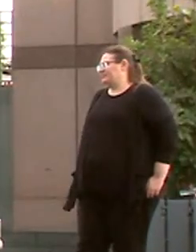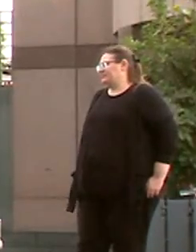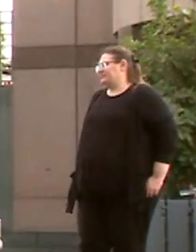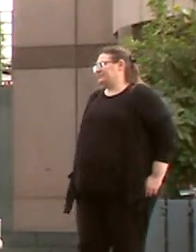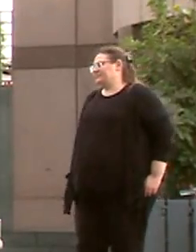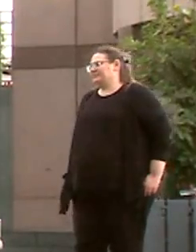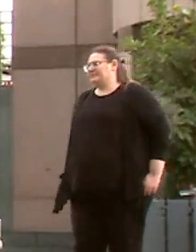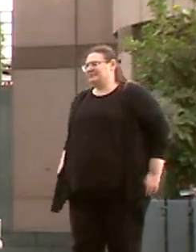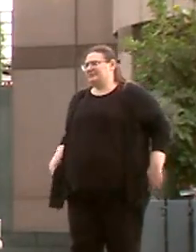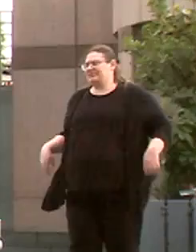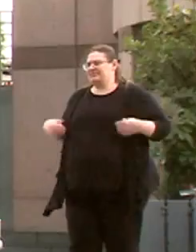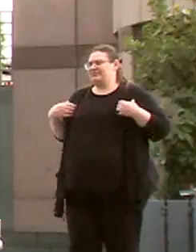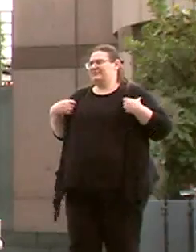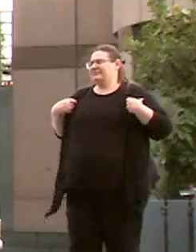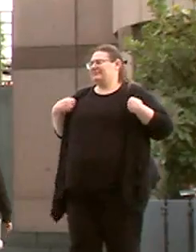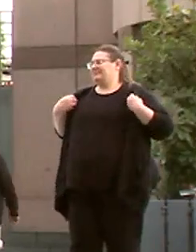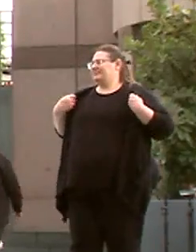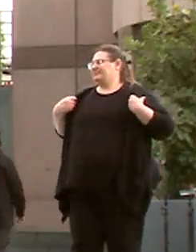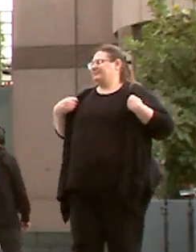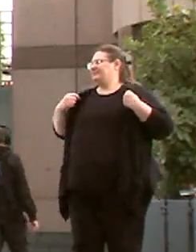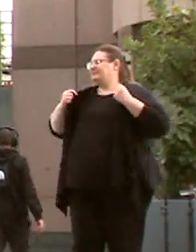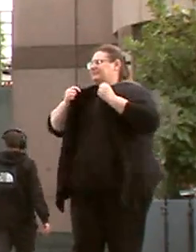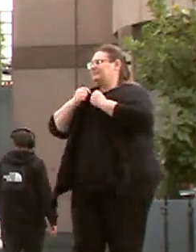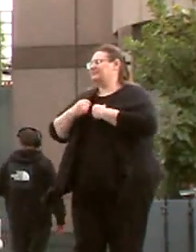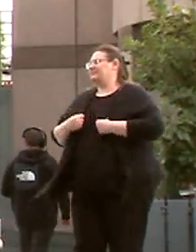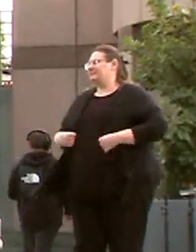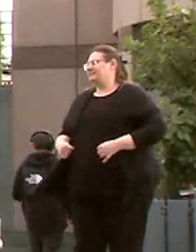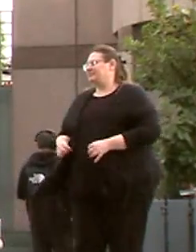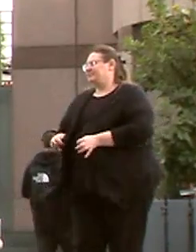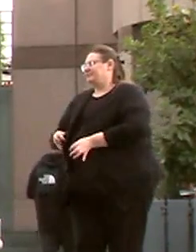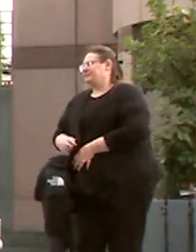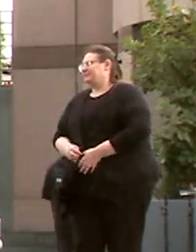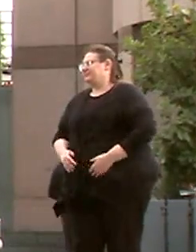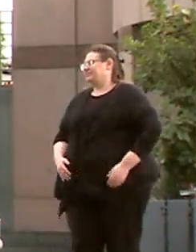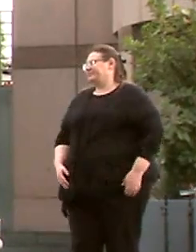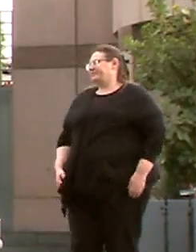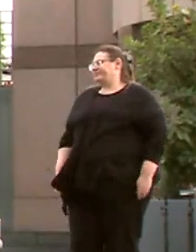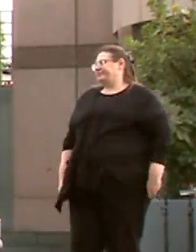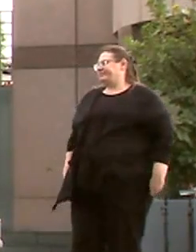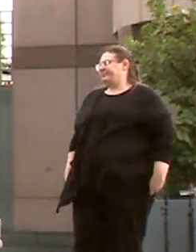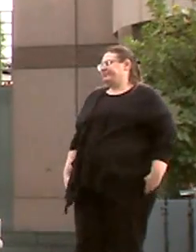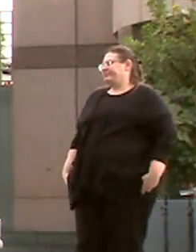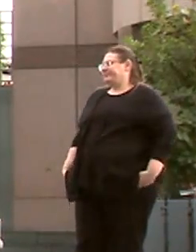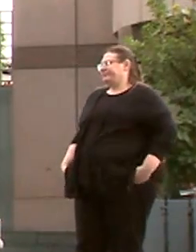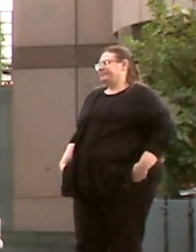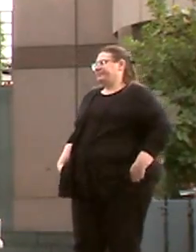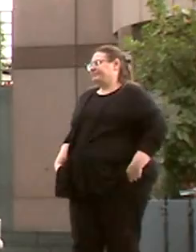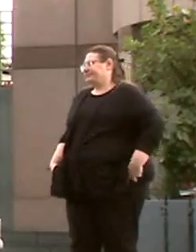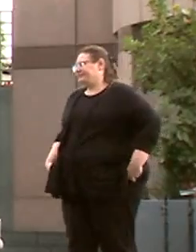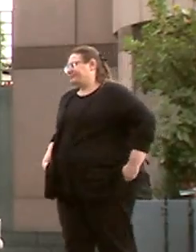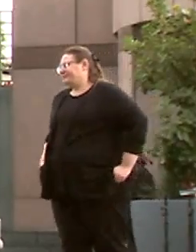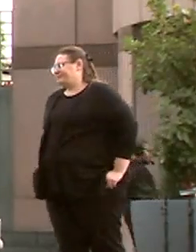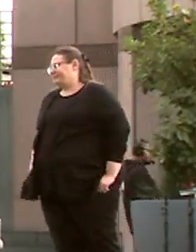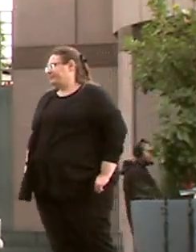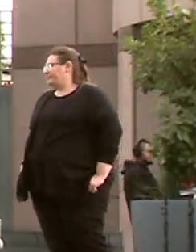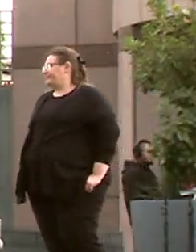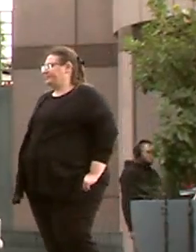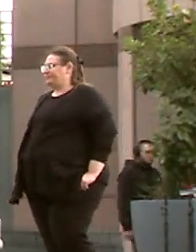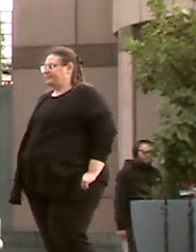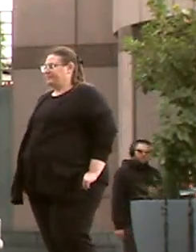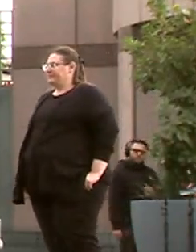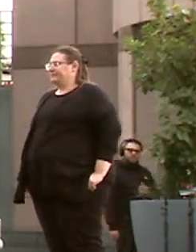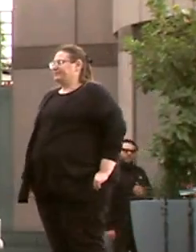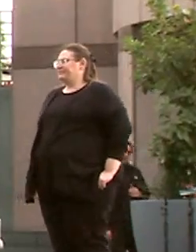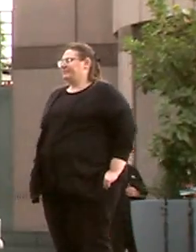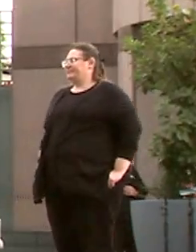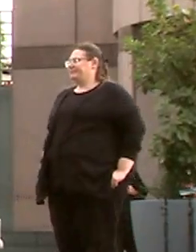to gain a dollar value perspective from Hollywood. Otherwise, like, lead